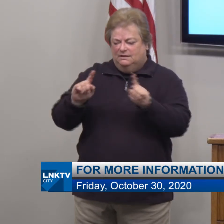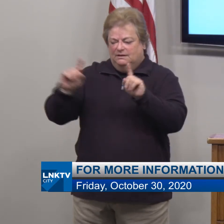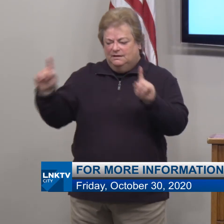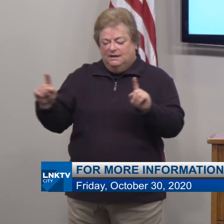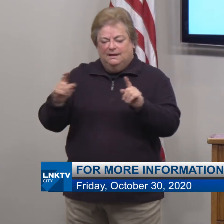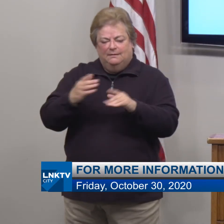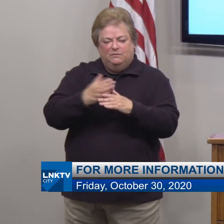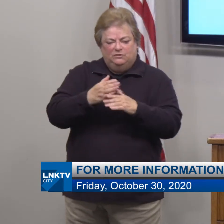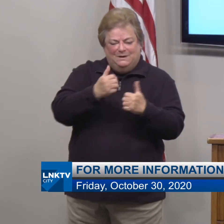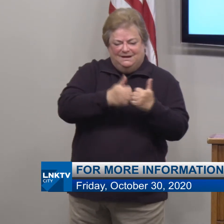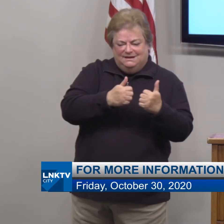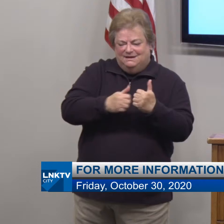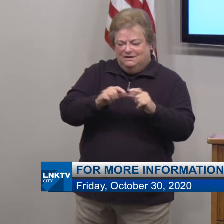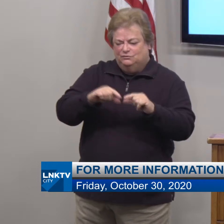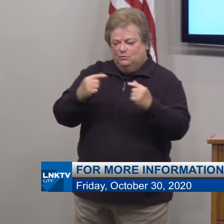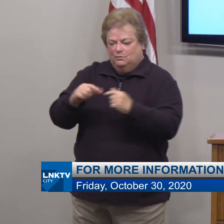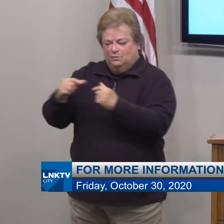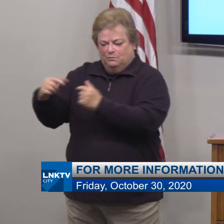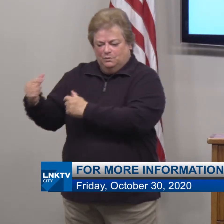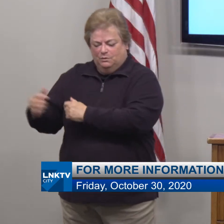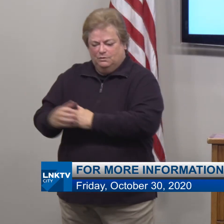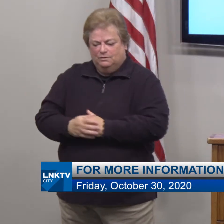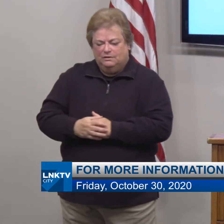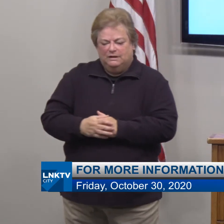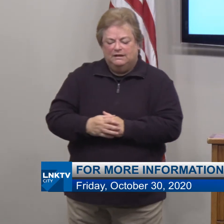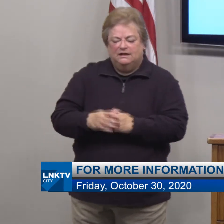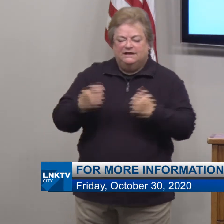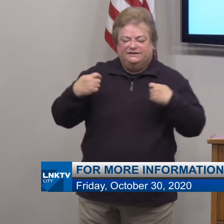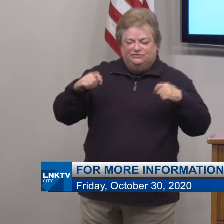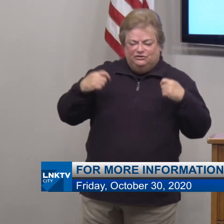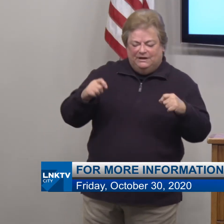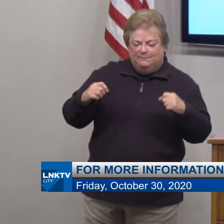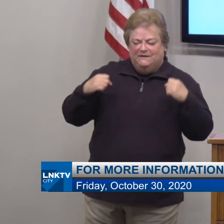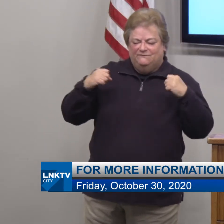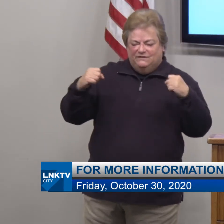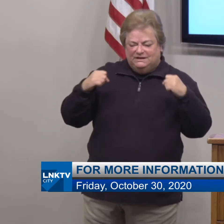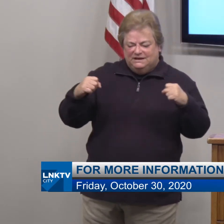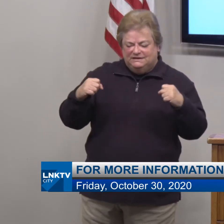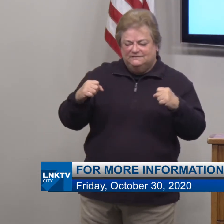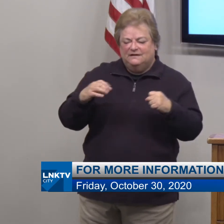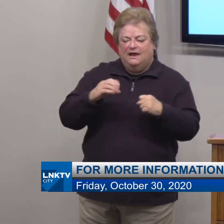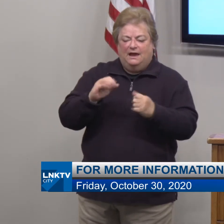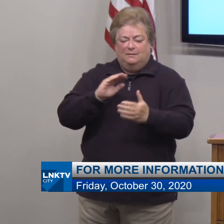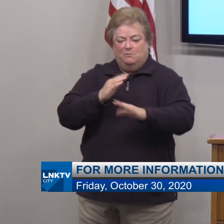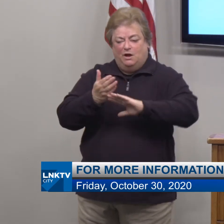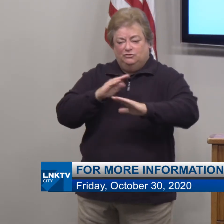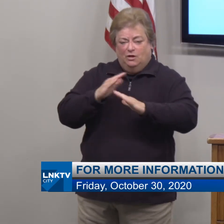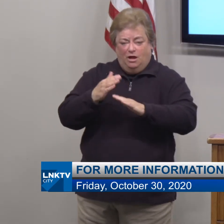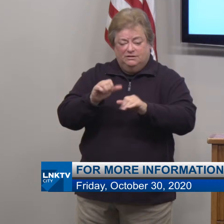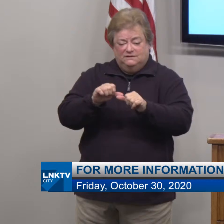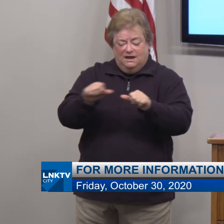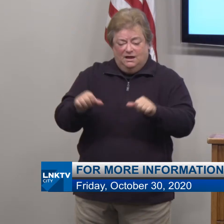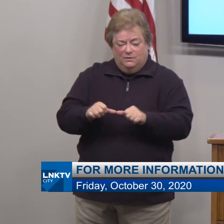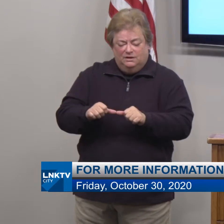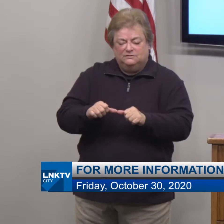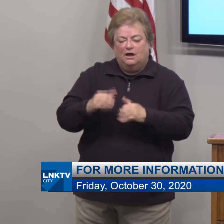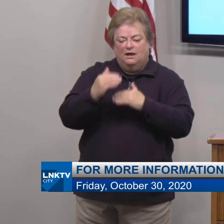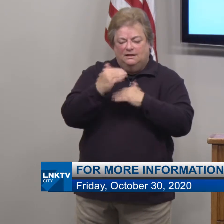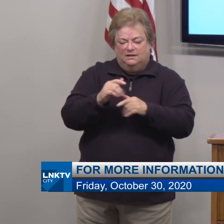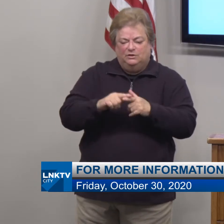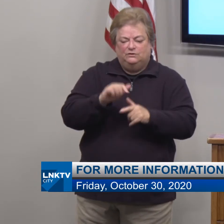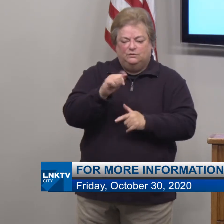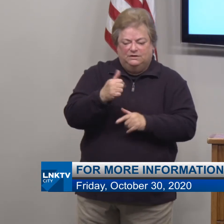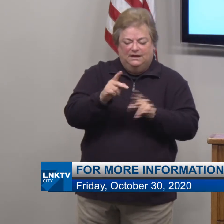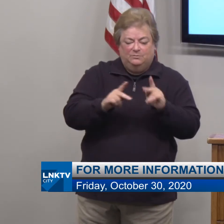of spectators. Gyms, fitness and health centers, and martial arts studios are limited to 10 people